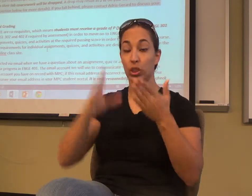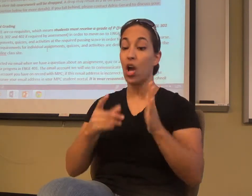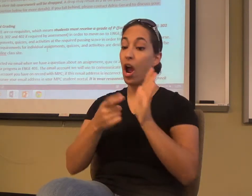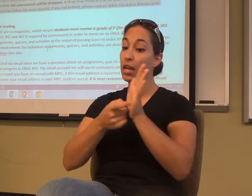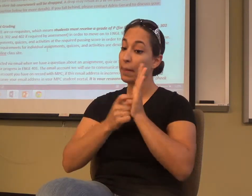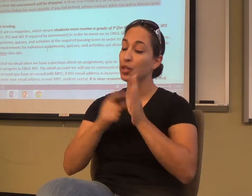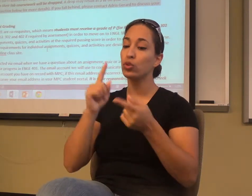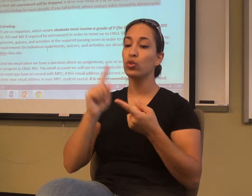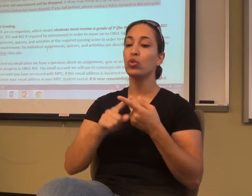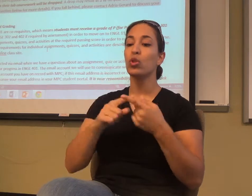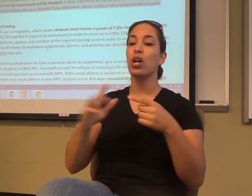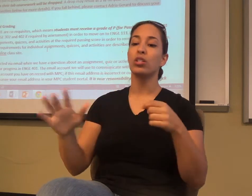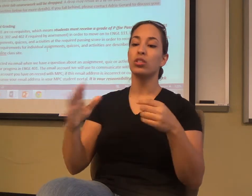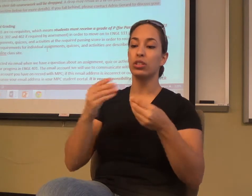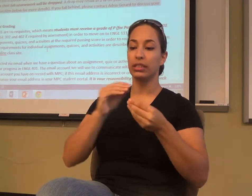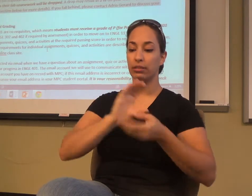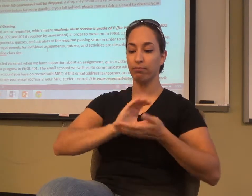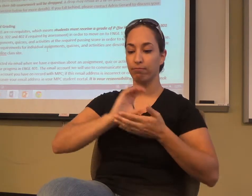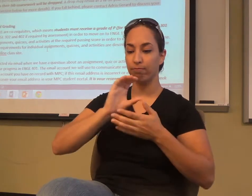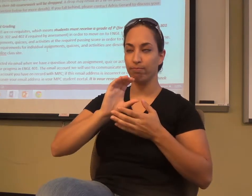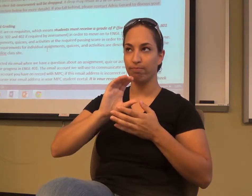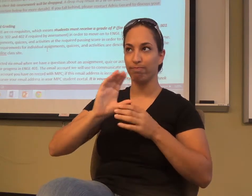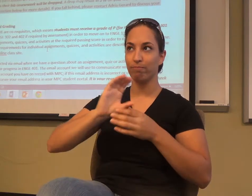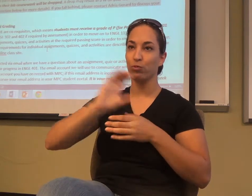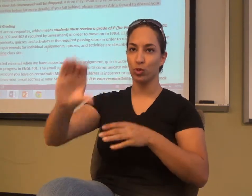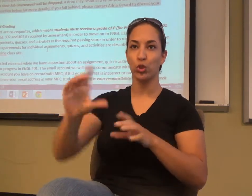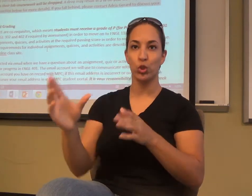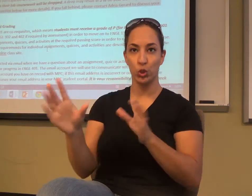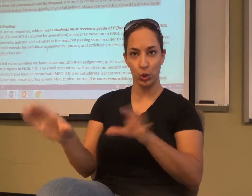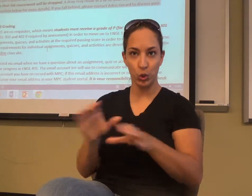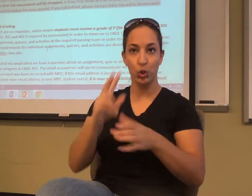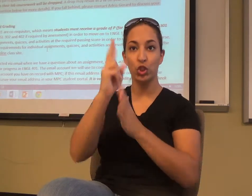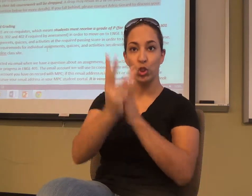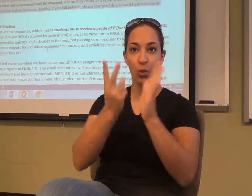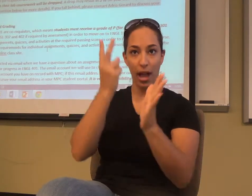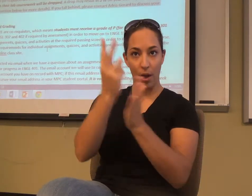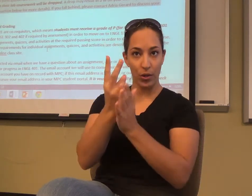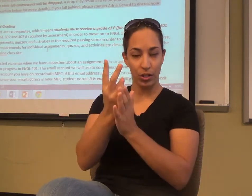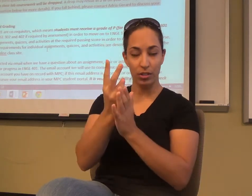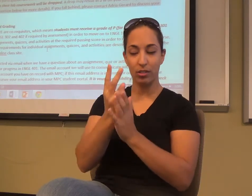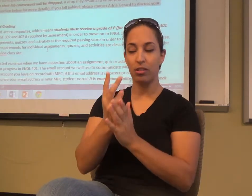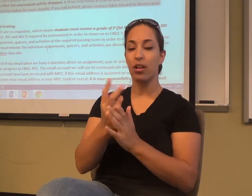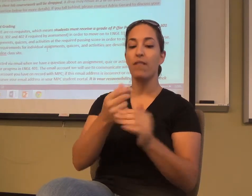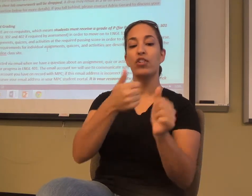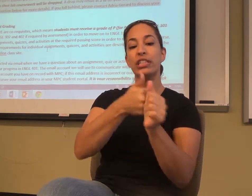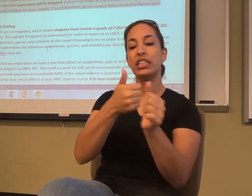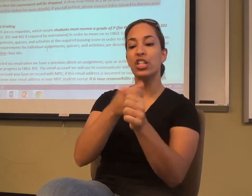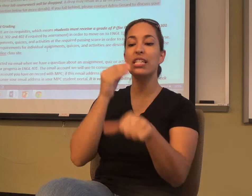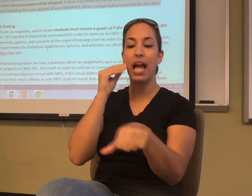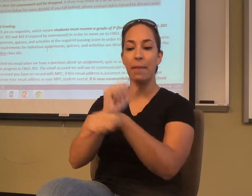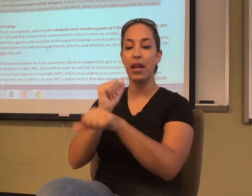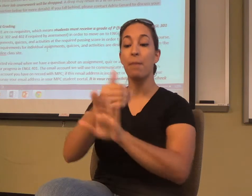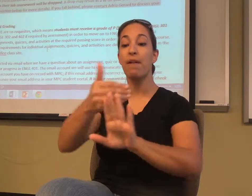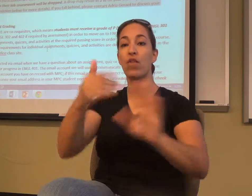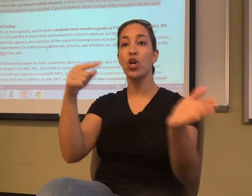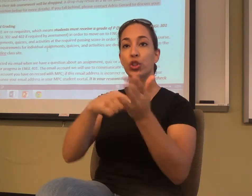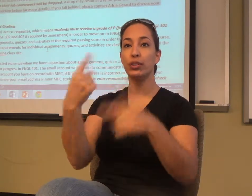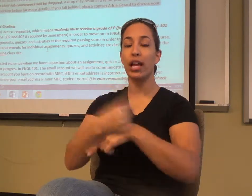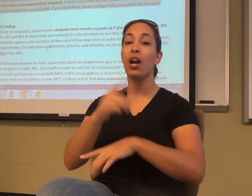week completing assignments by their due dates. That is an estimate. Okay? It may not take you 2 hours to complete the